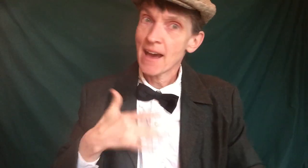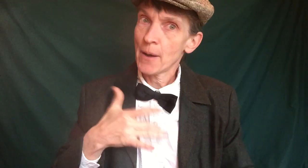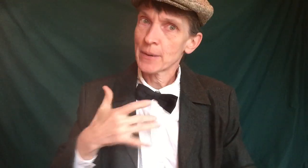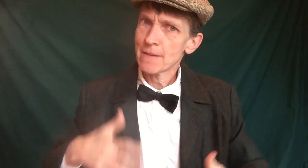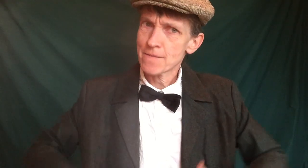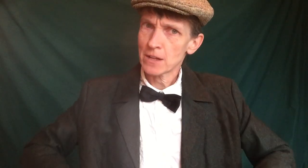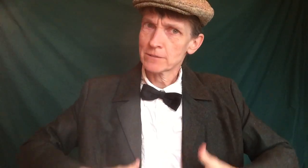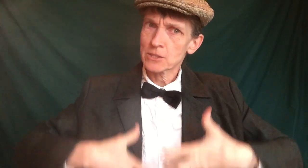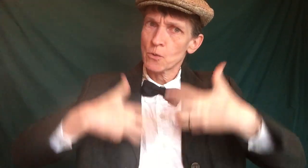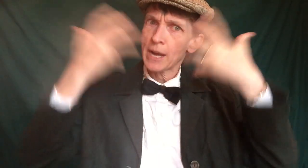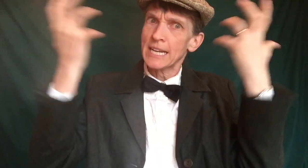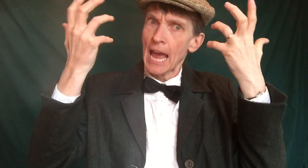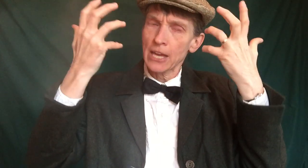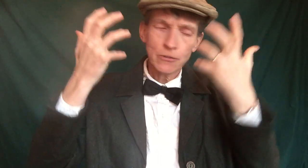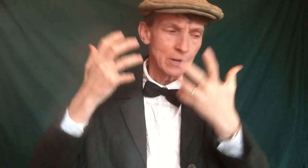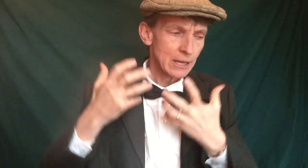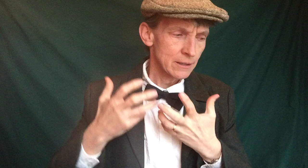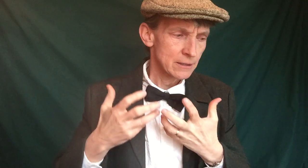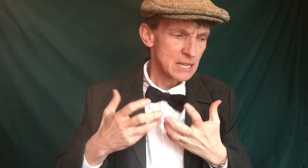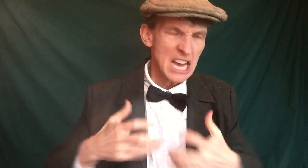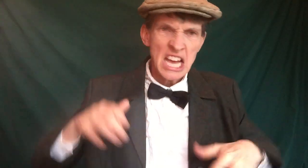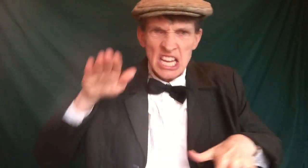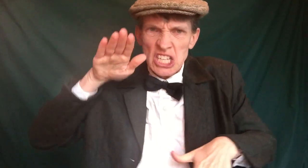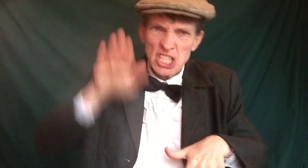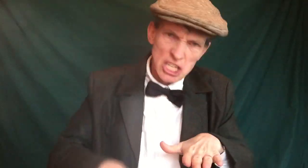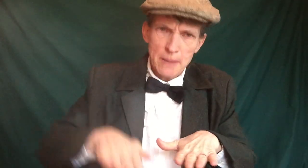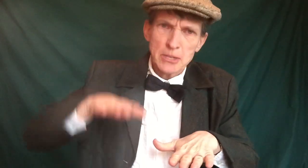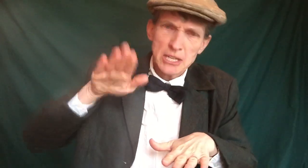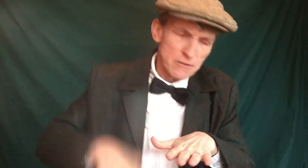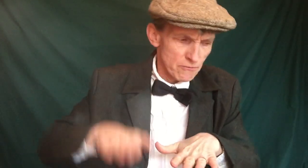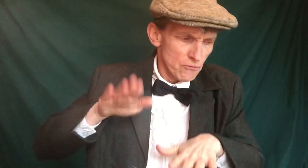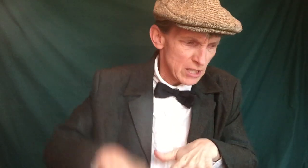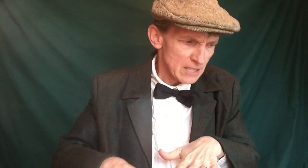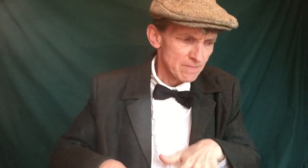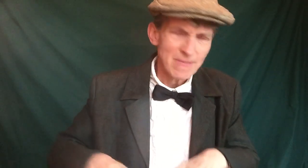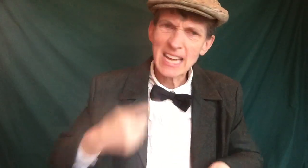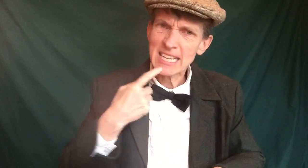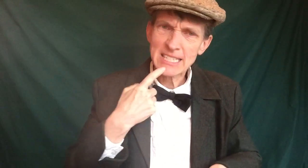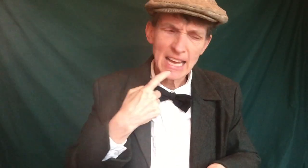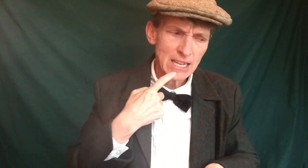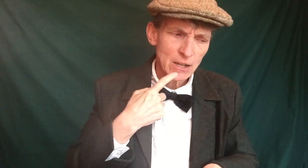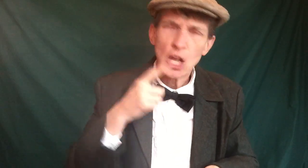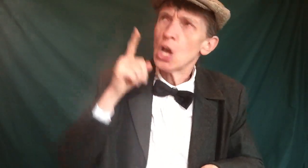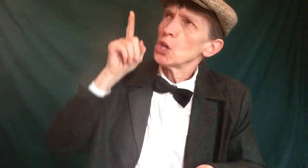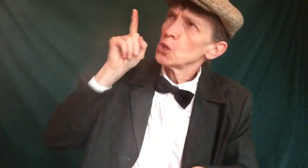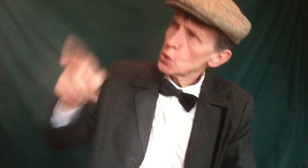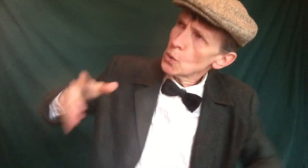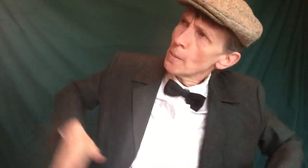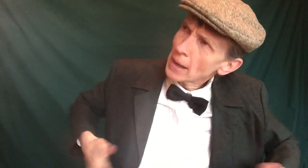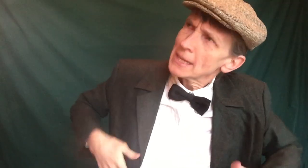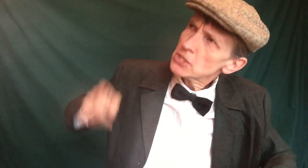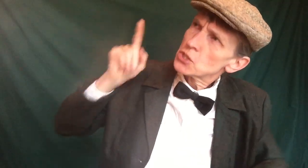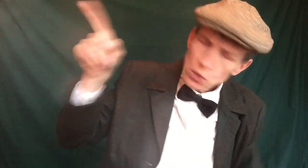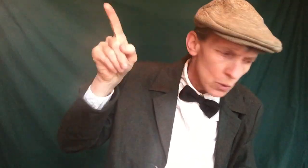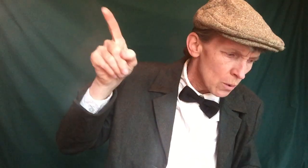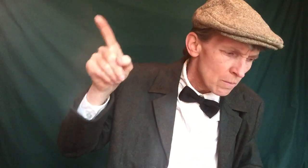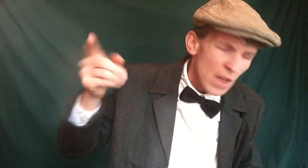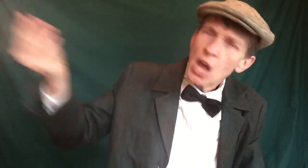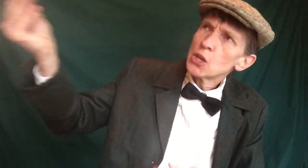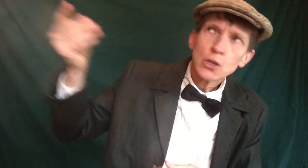Now he felt quite angry. He stamped his foot and he said, "You monkeys,